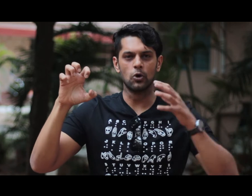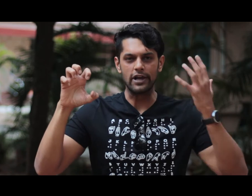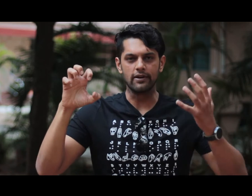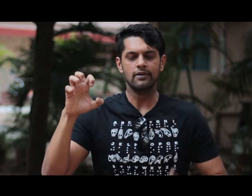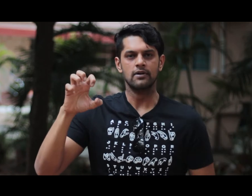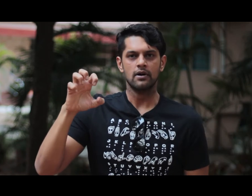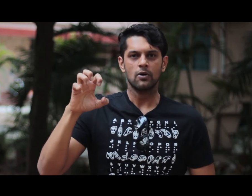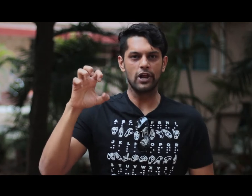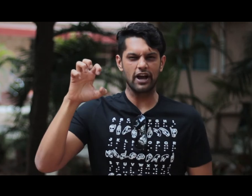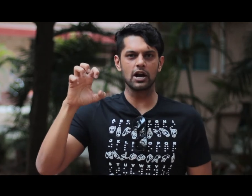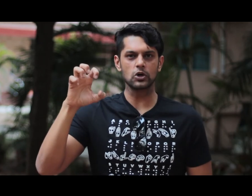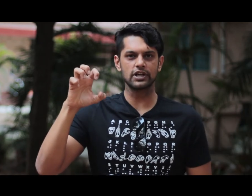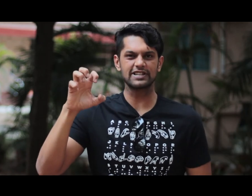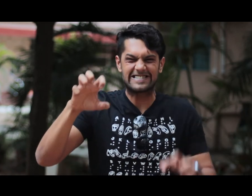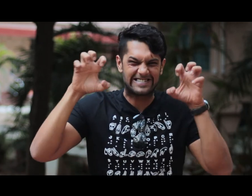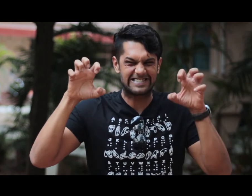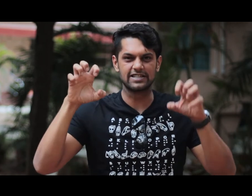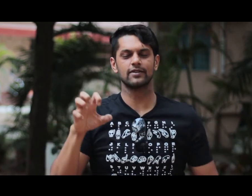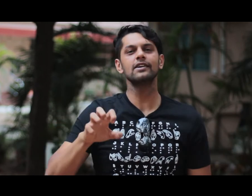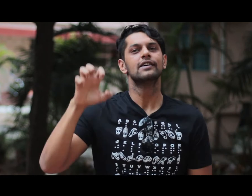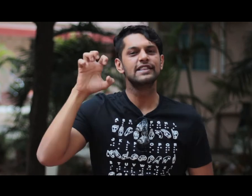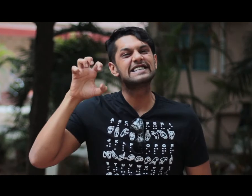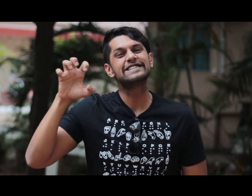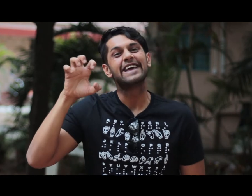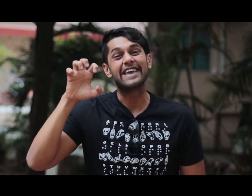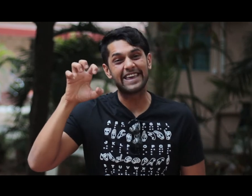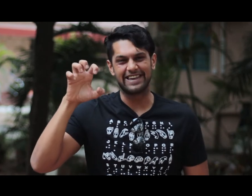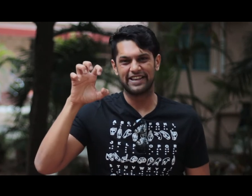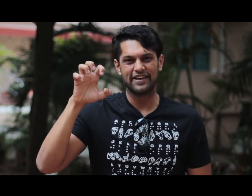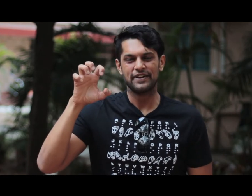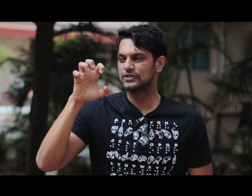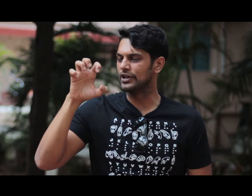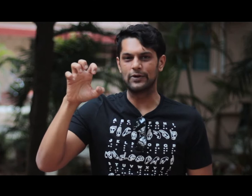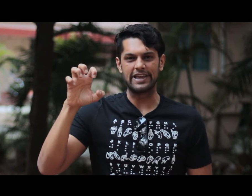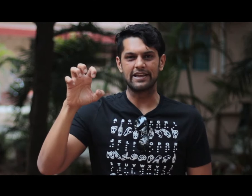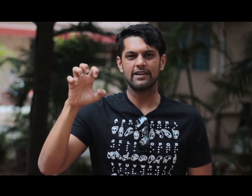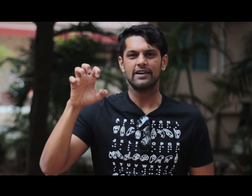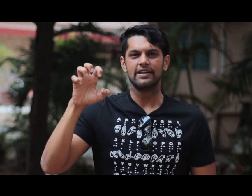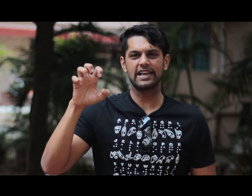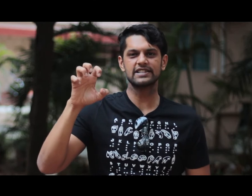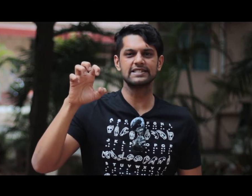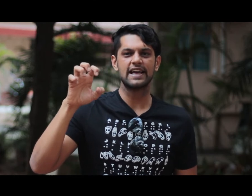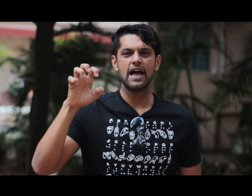Huli. Huli kaigal torse ni taksha he antivala. This is E. So idu E. Next is